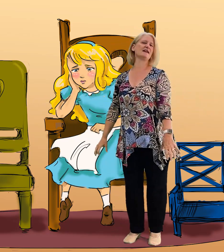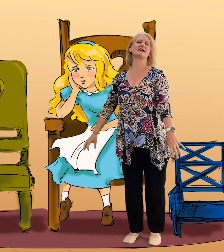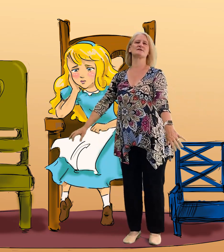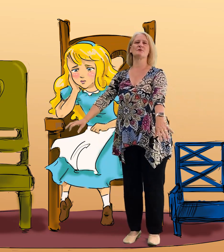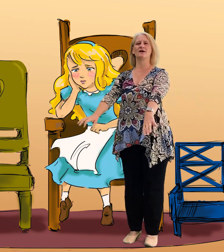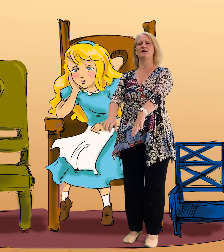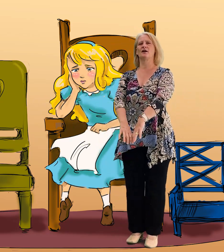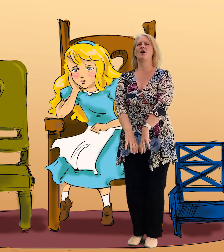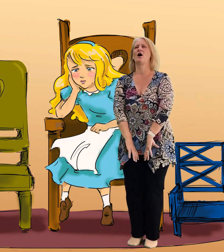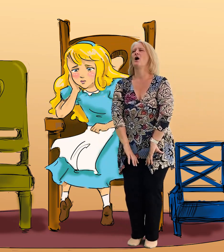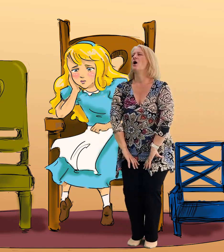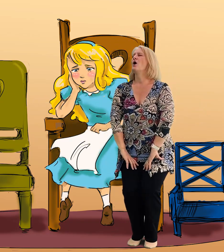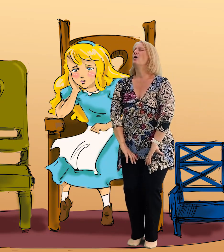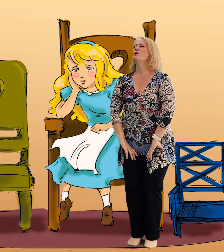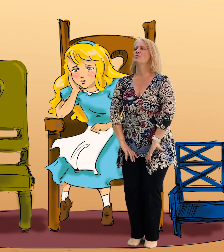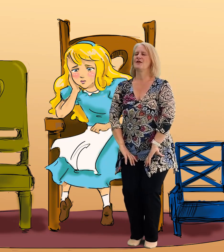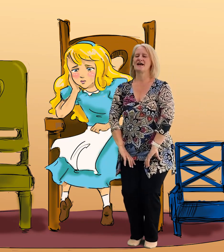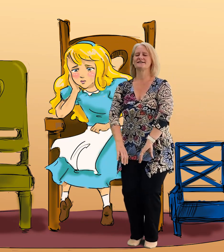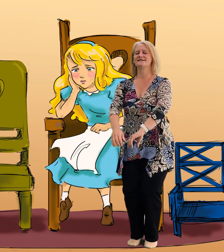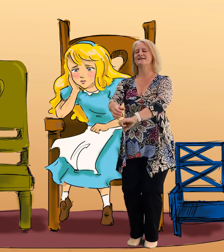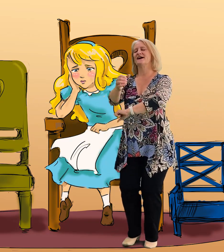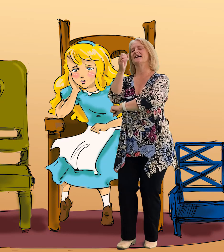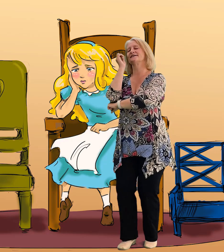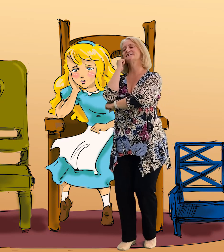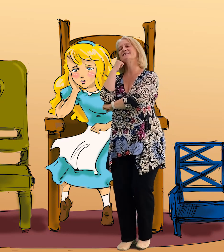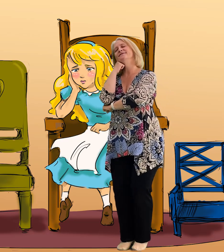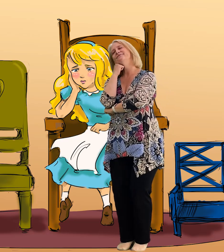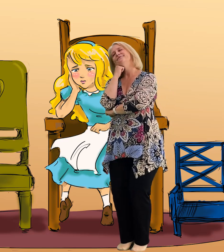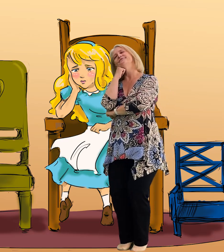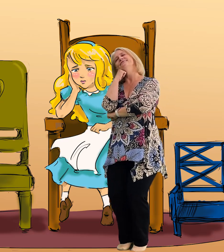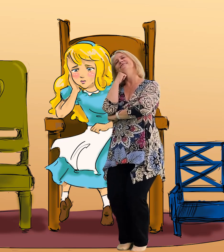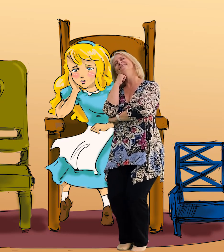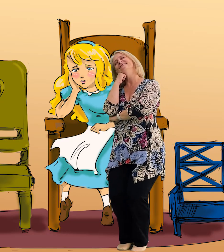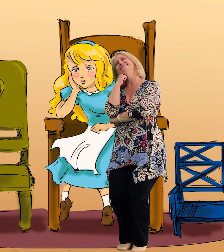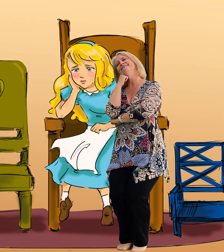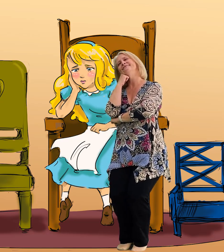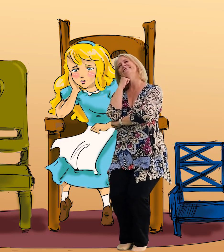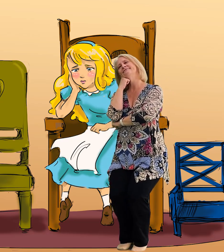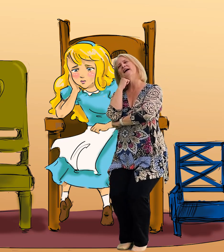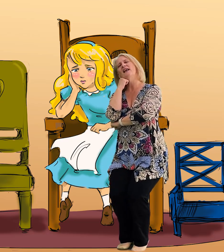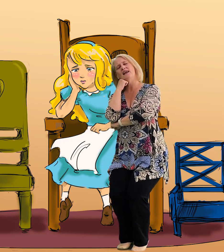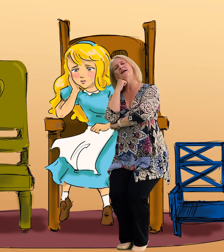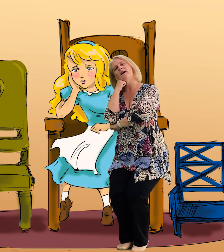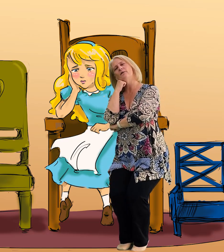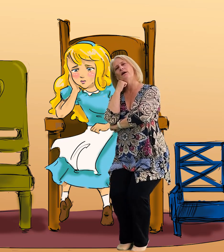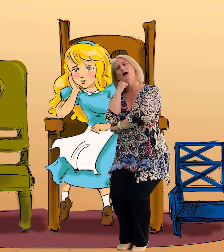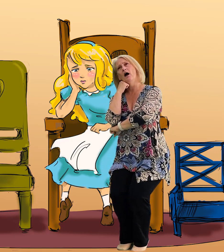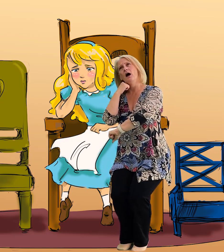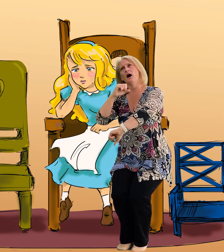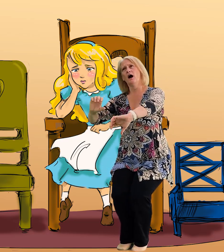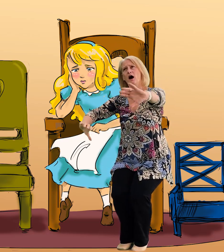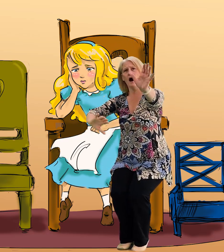next one. Oh, that's nice. Mmm. I don't mind. don't mind. Oh,